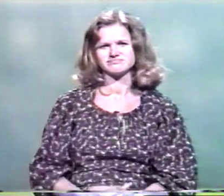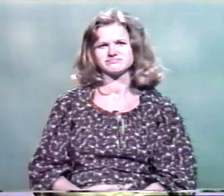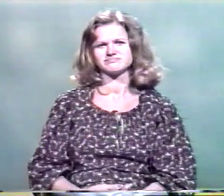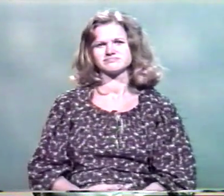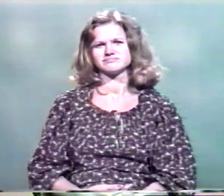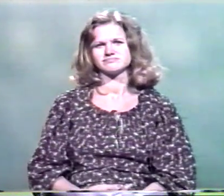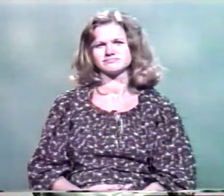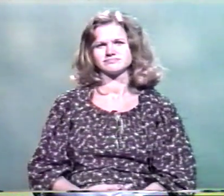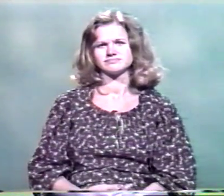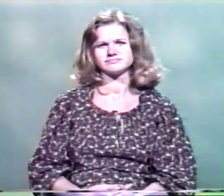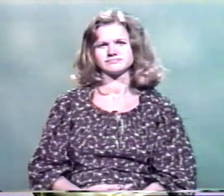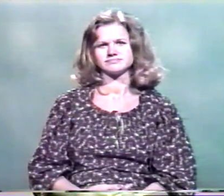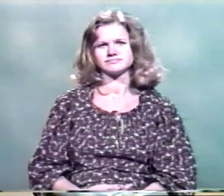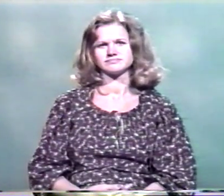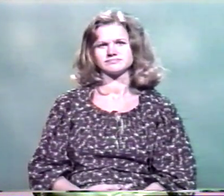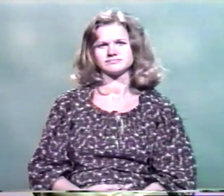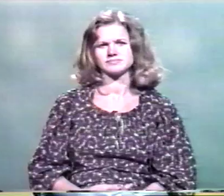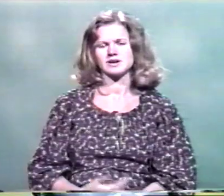We had a map, and it was lousy.